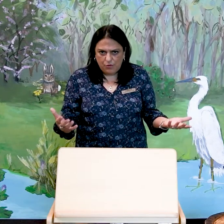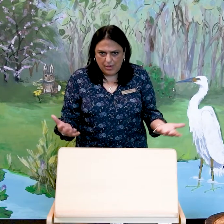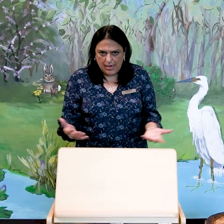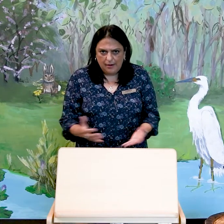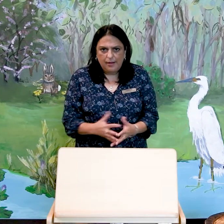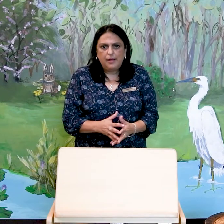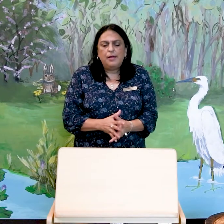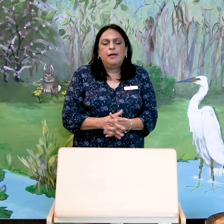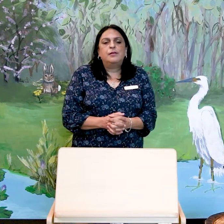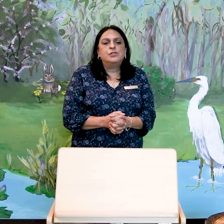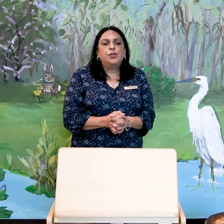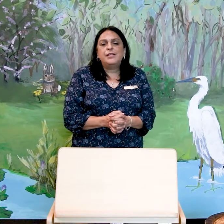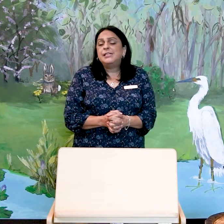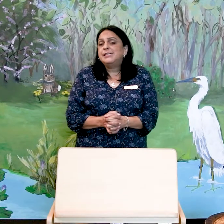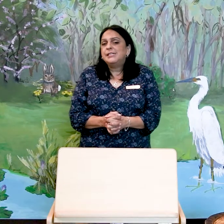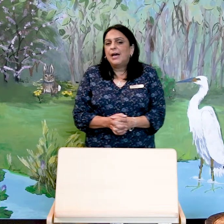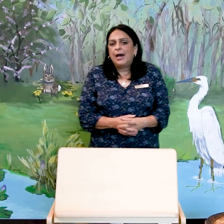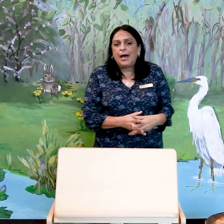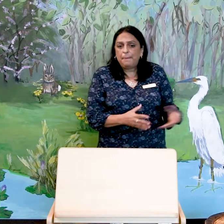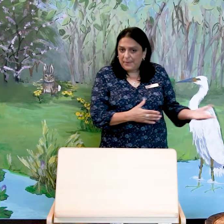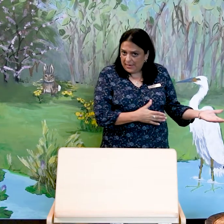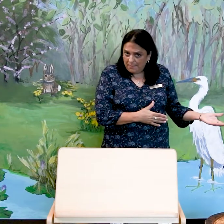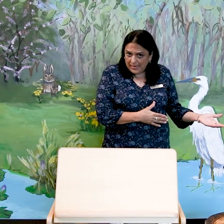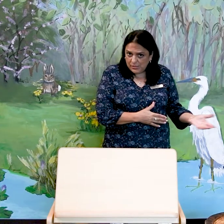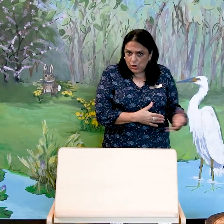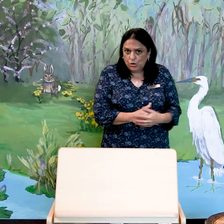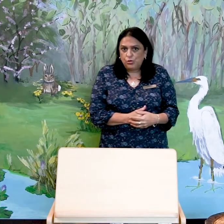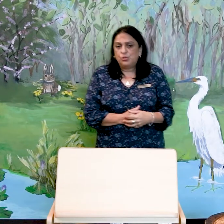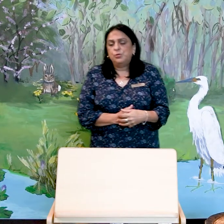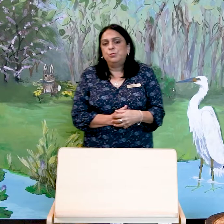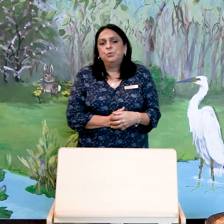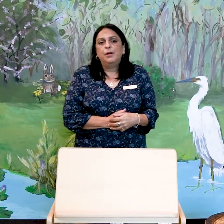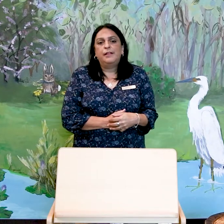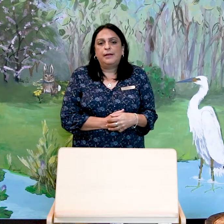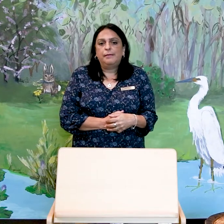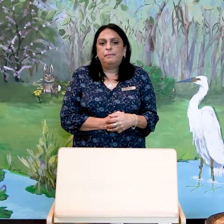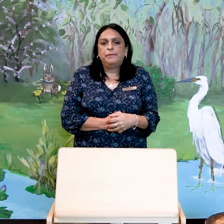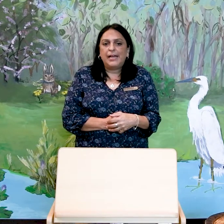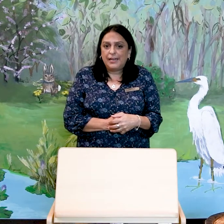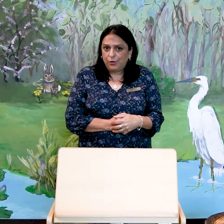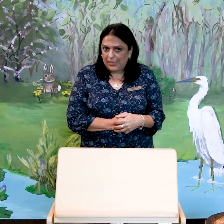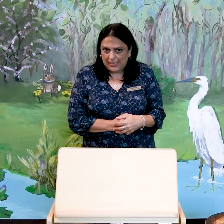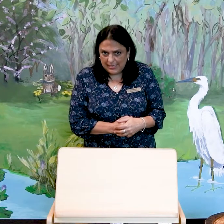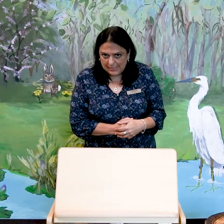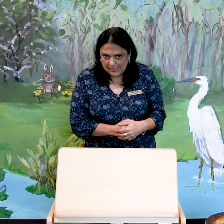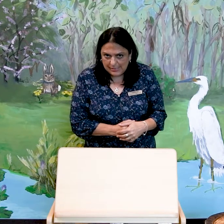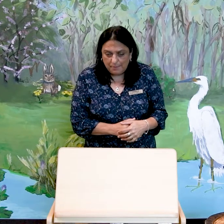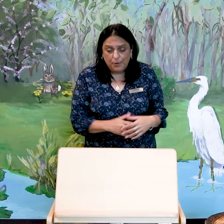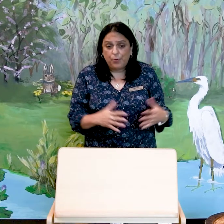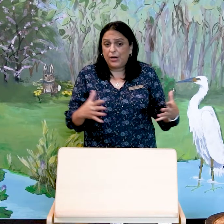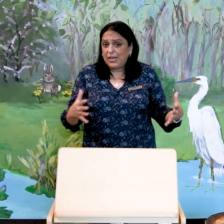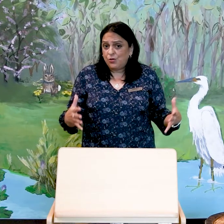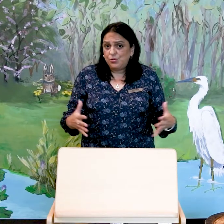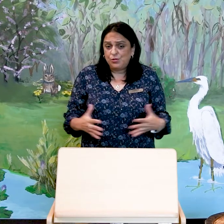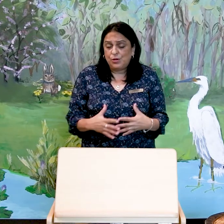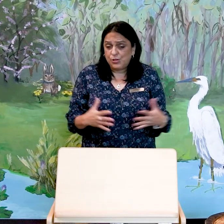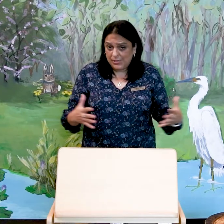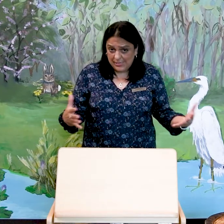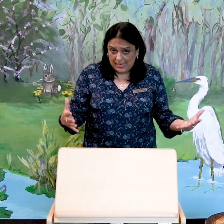can. So this is a piggyback song to 10 Little Indians, but we're gonna use or sing